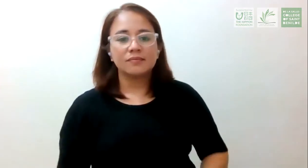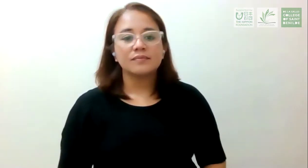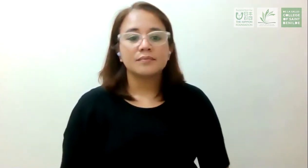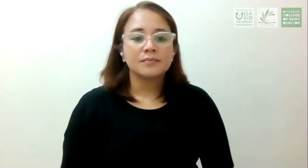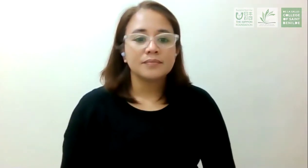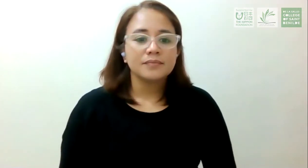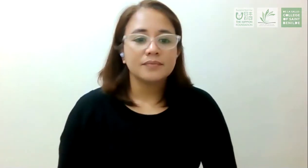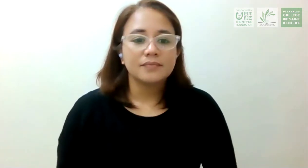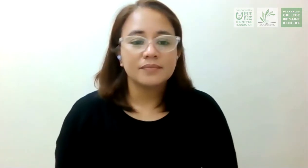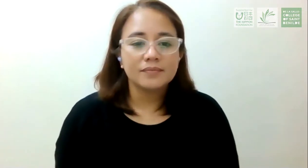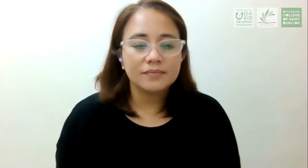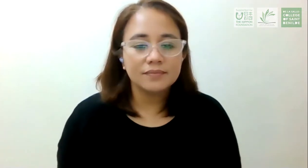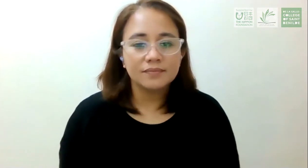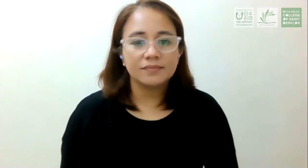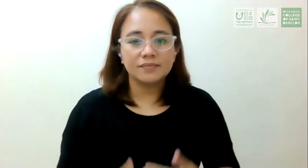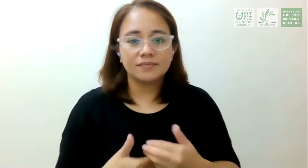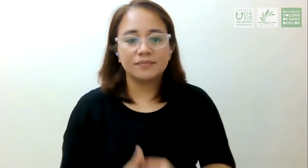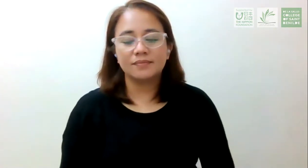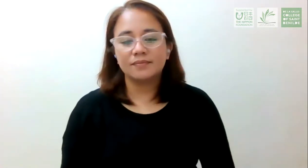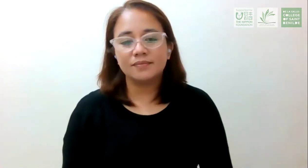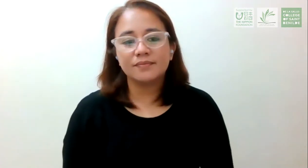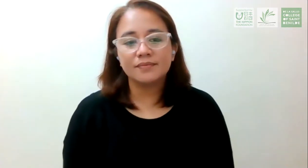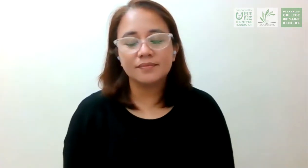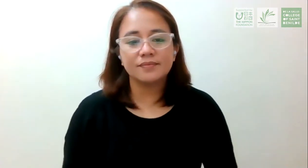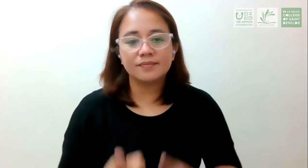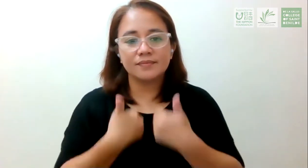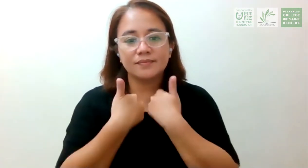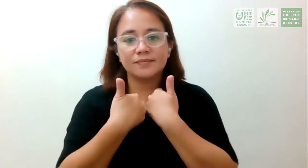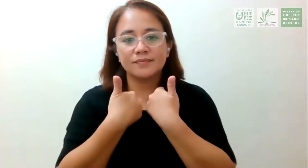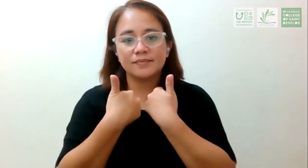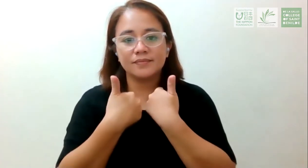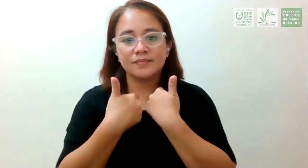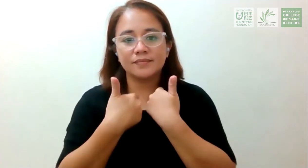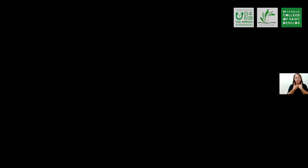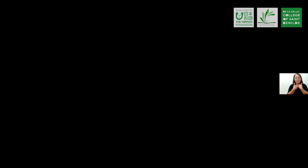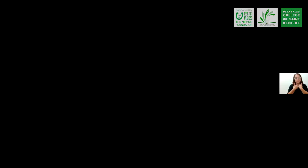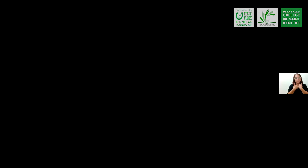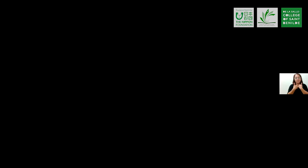Okay. All right, here's the first test.